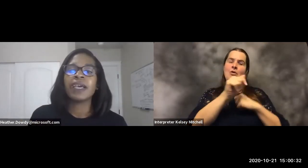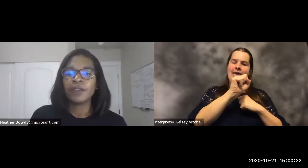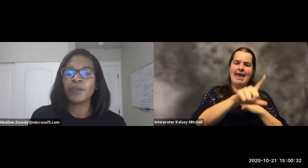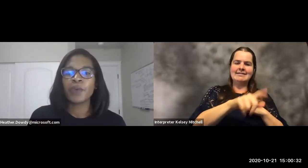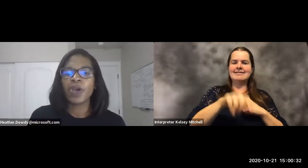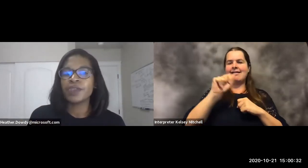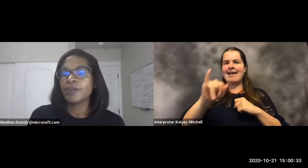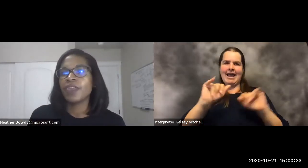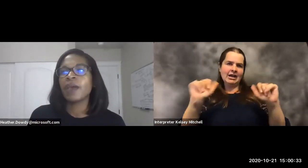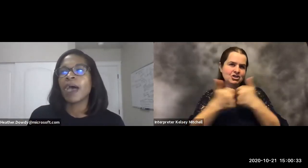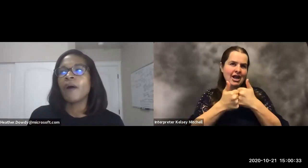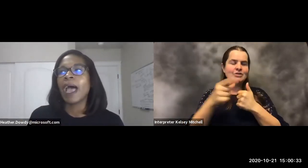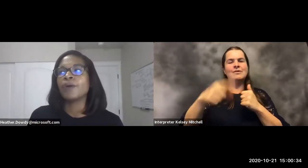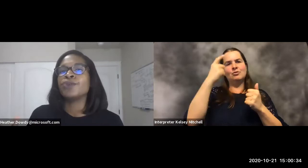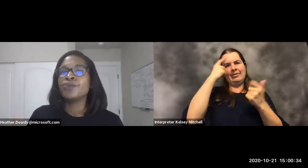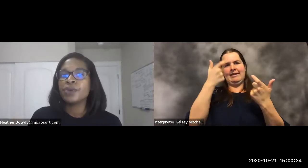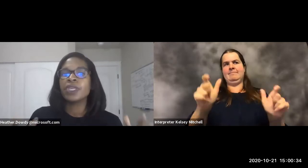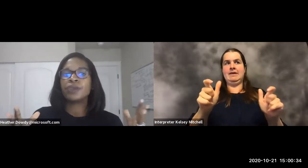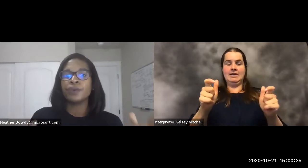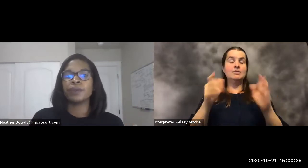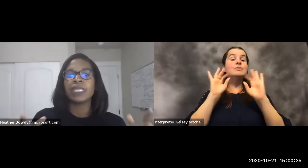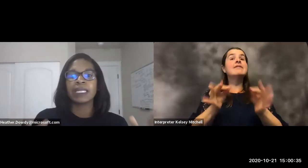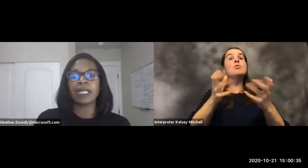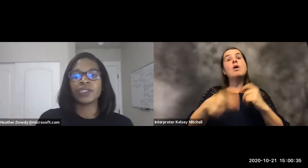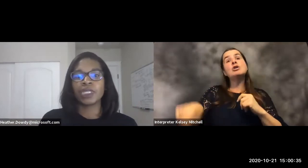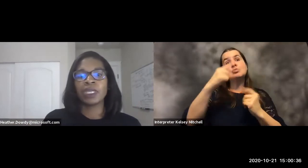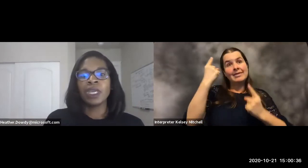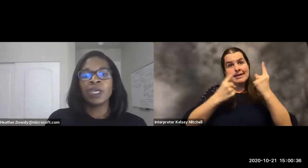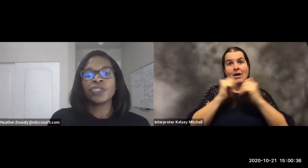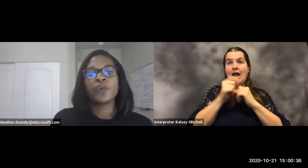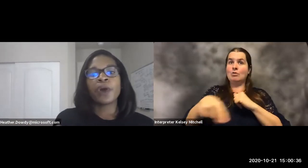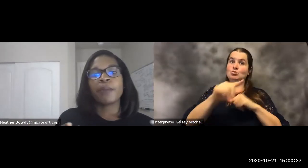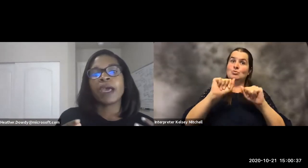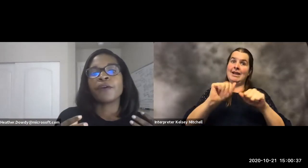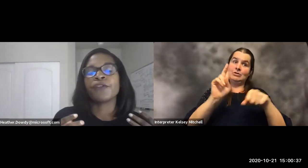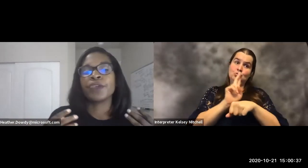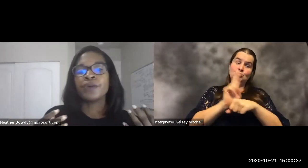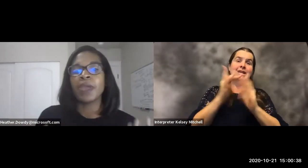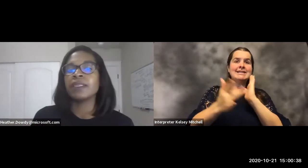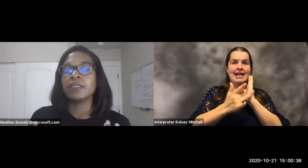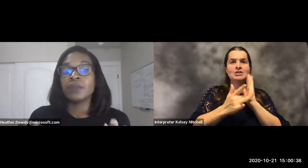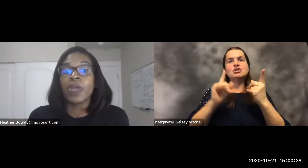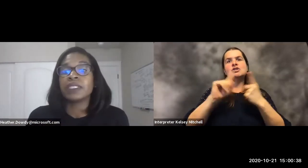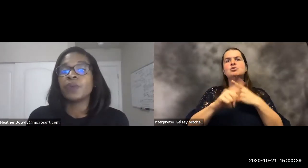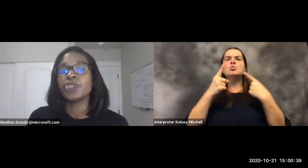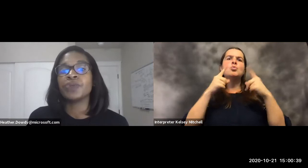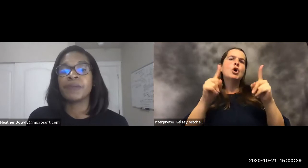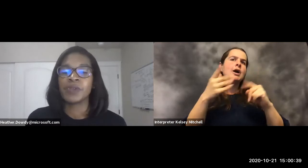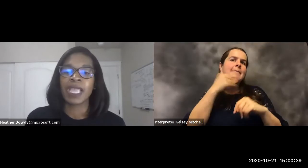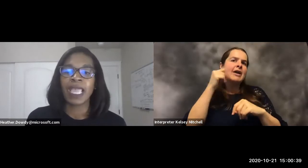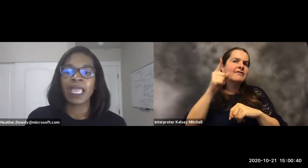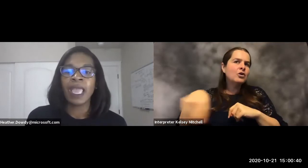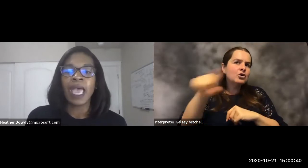challenge. Definitely, we want you to think about how you can use technology to work better for you in the ways in